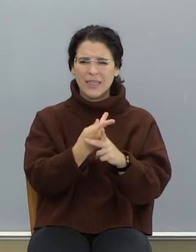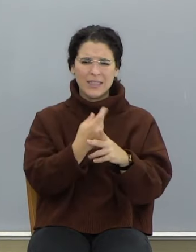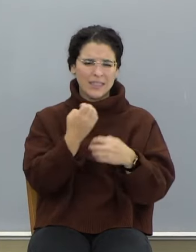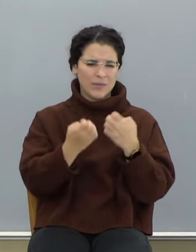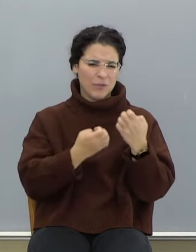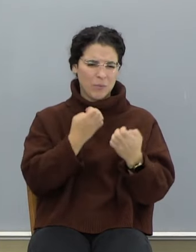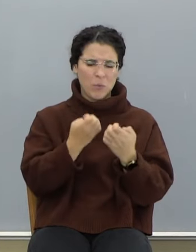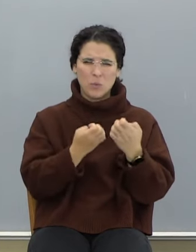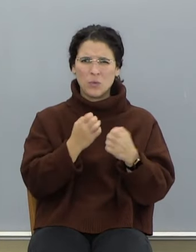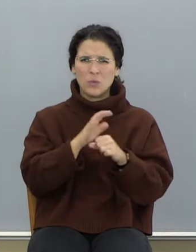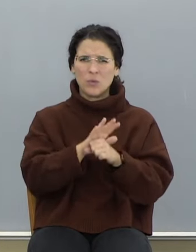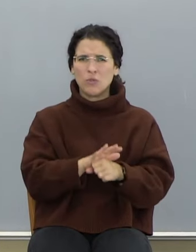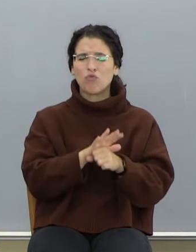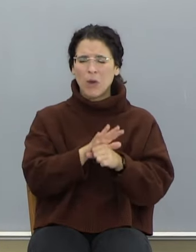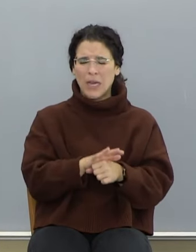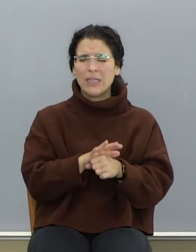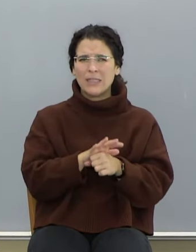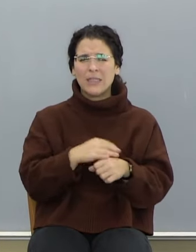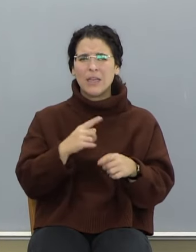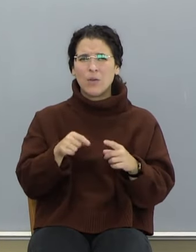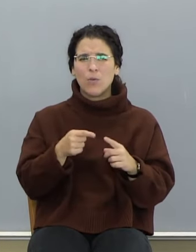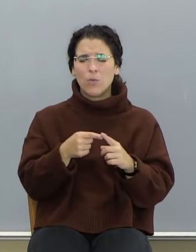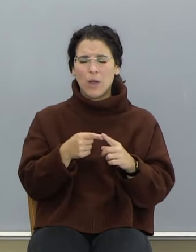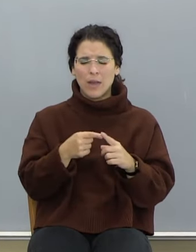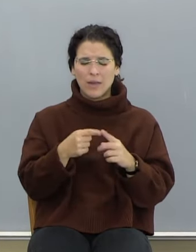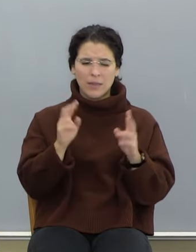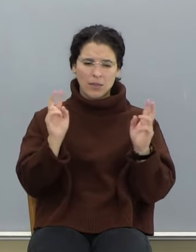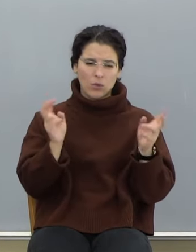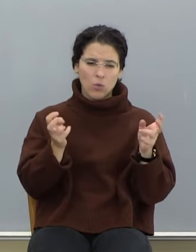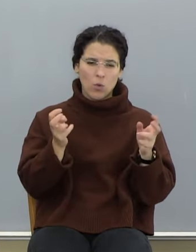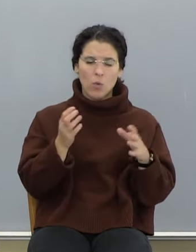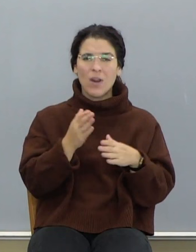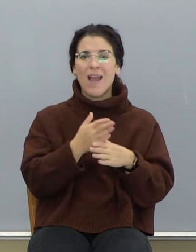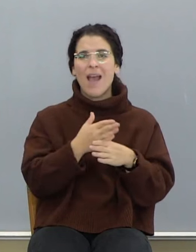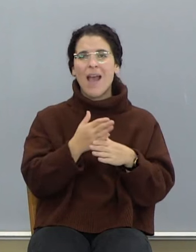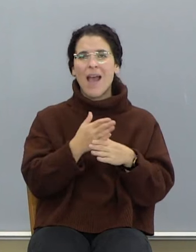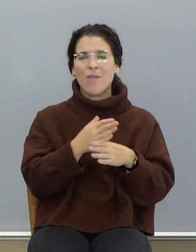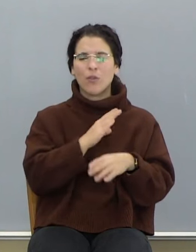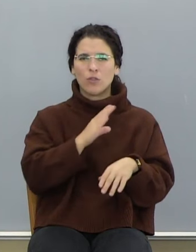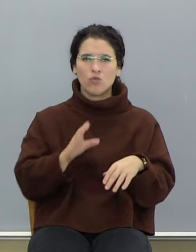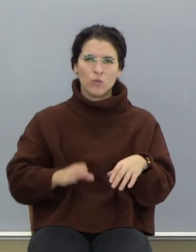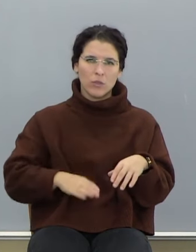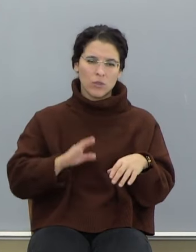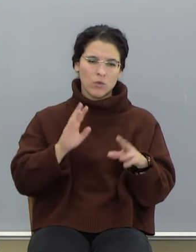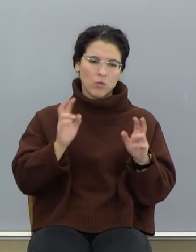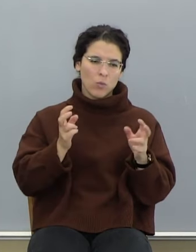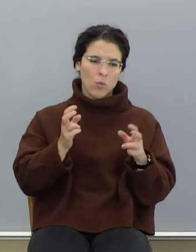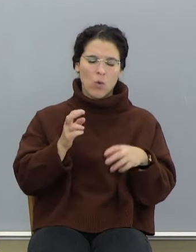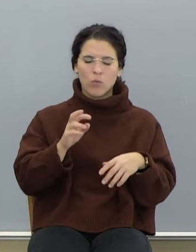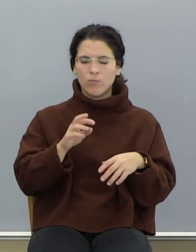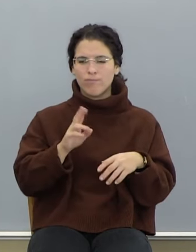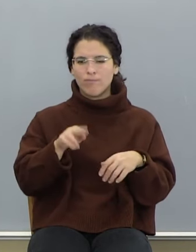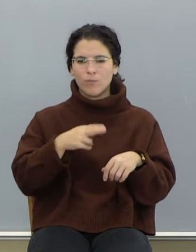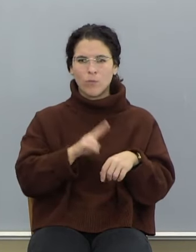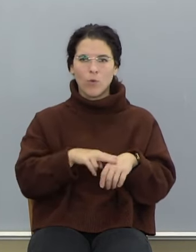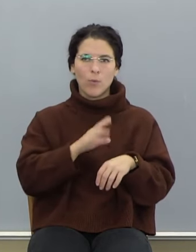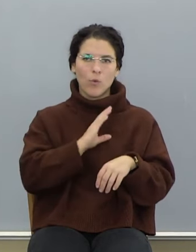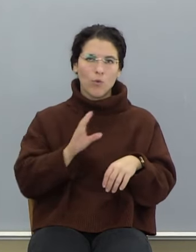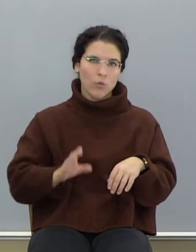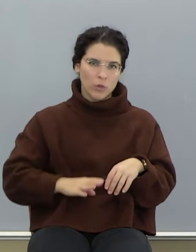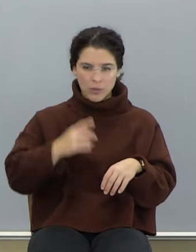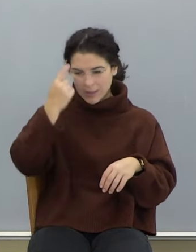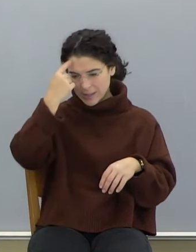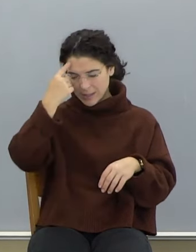distress, okay? And when the, quote, average Christian, your, quote, run-of-the-mill Christian,